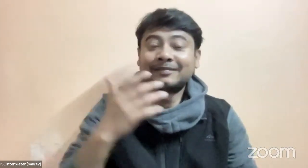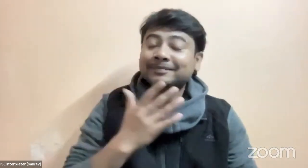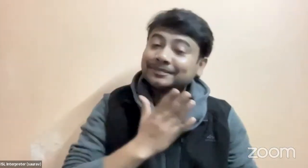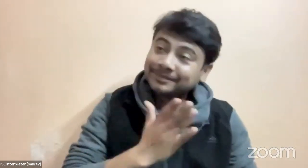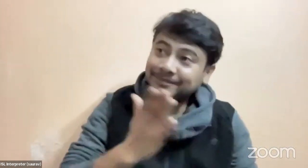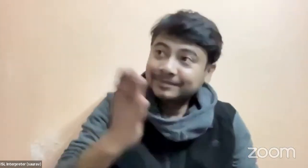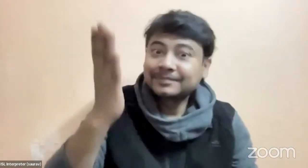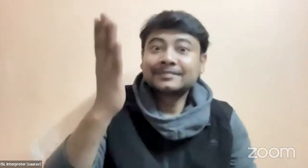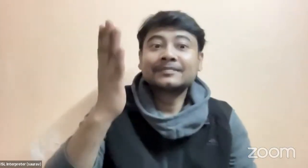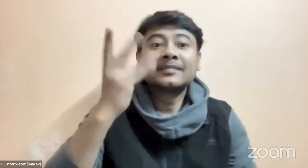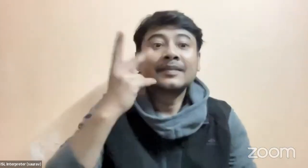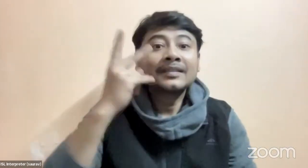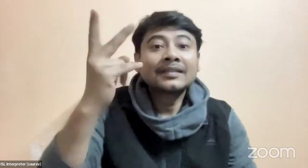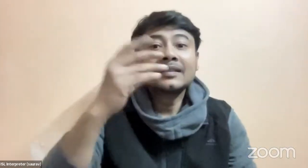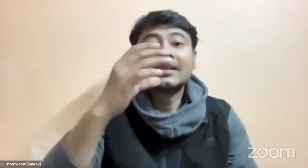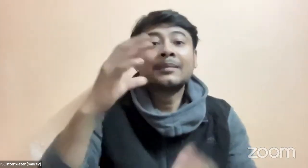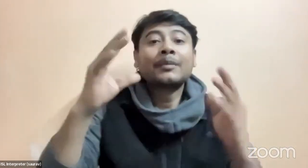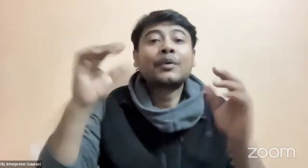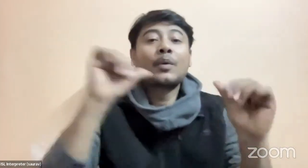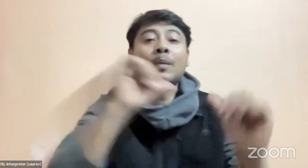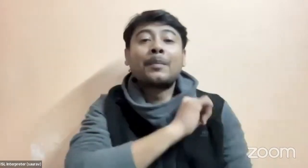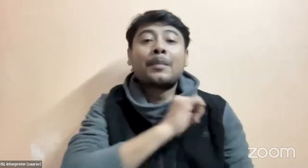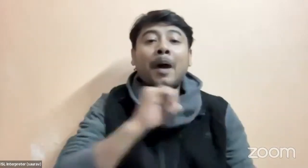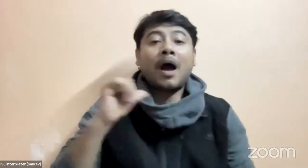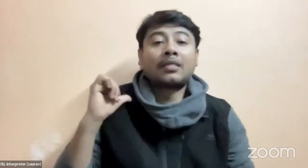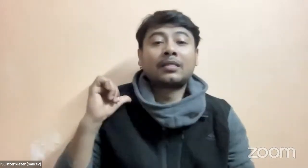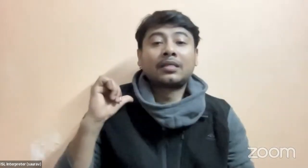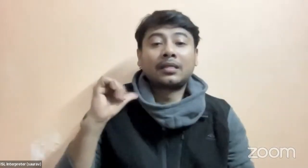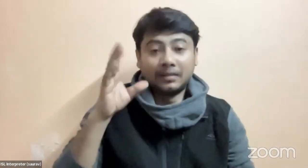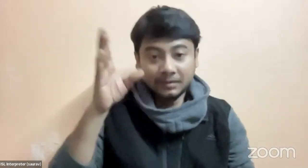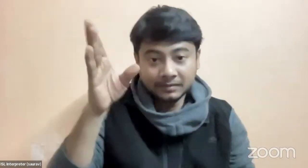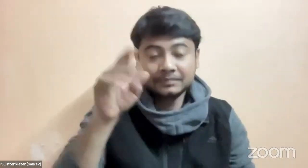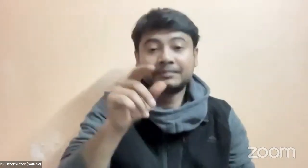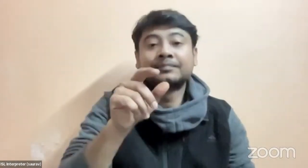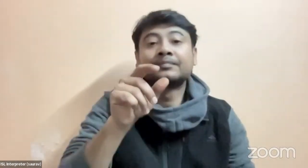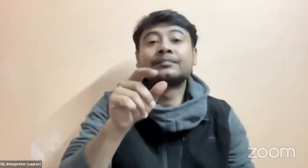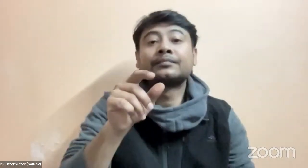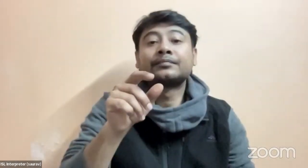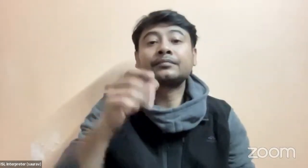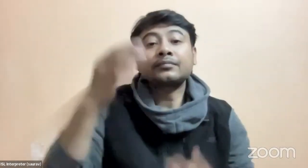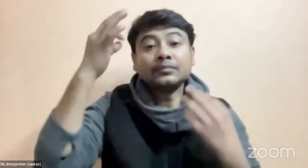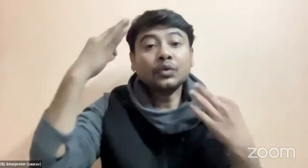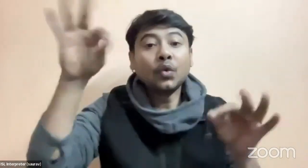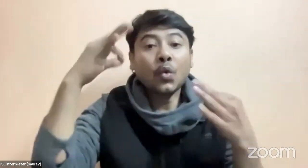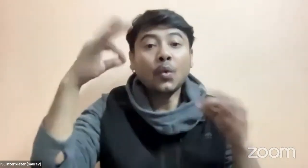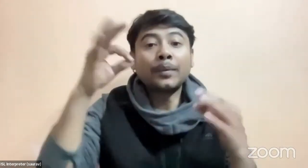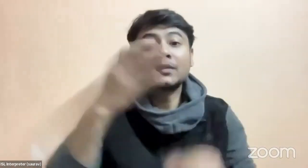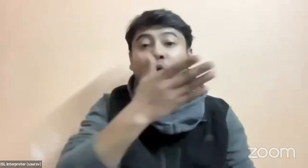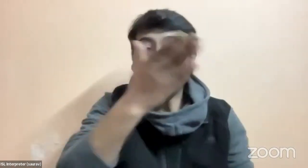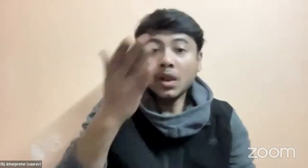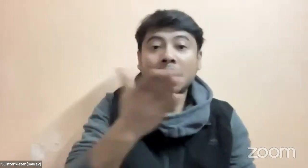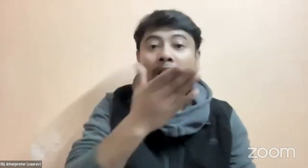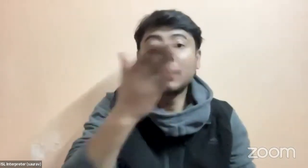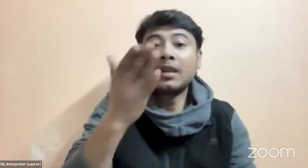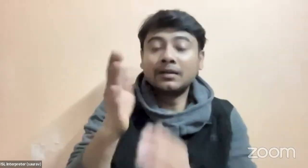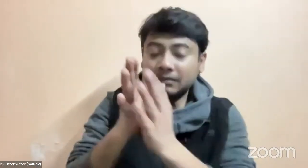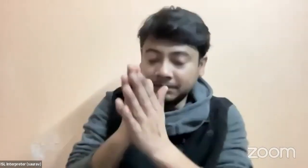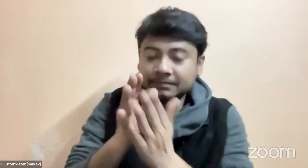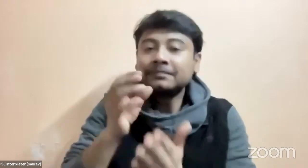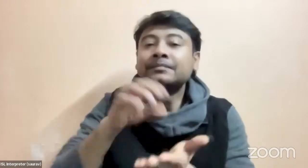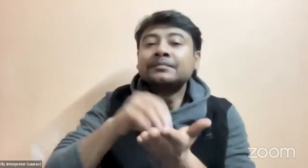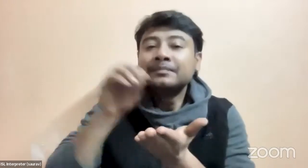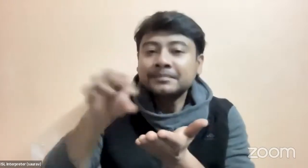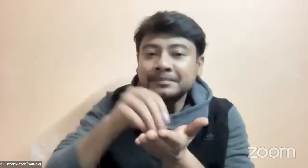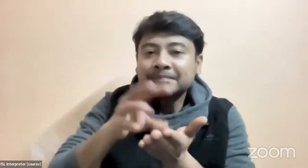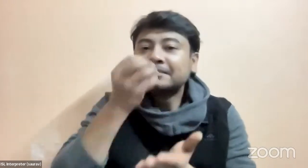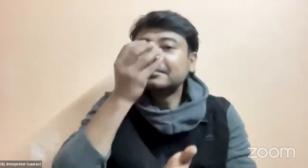and he's been given abhishek by the gopis of Vrindavan and by the queens